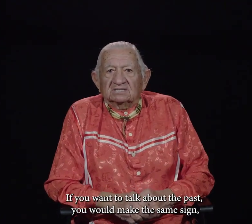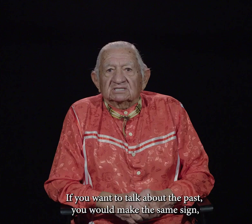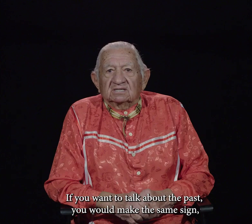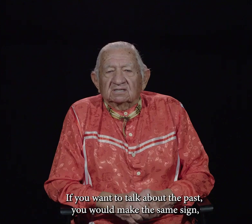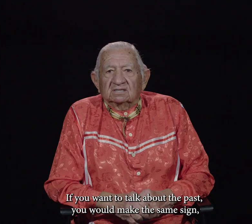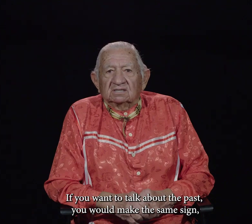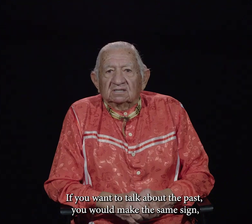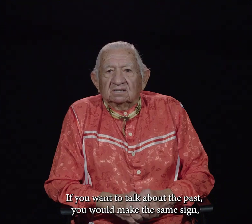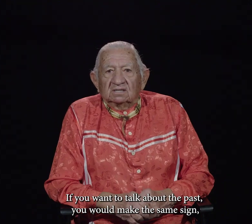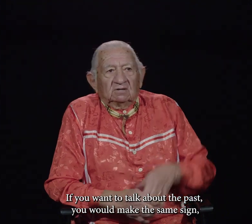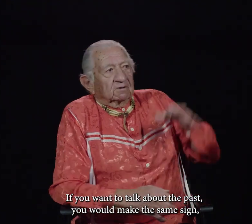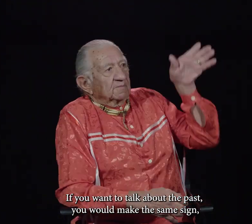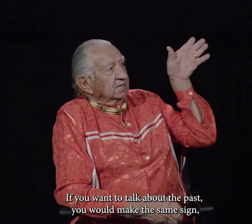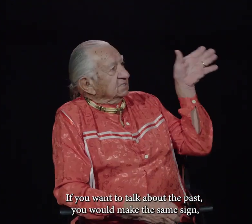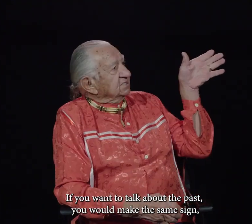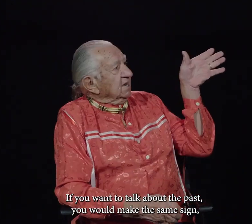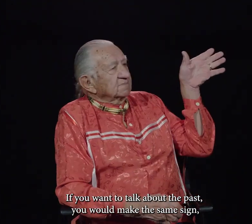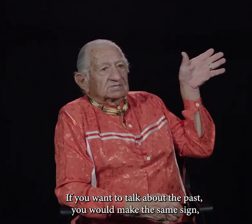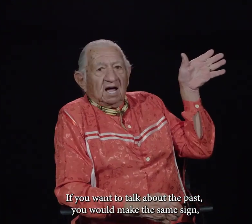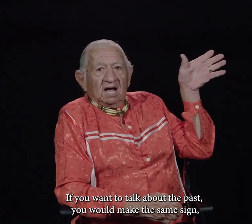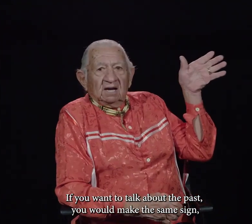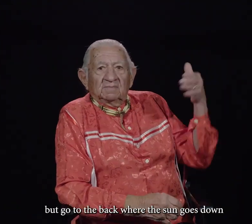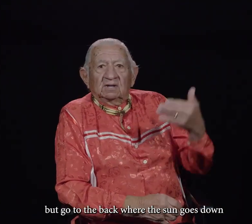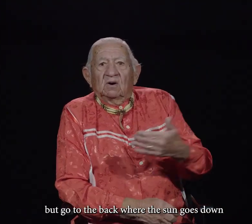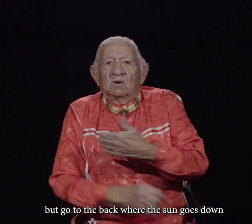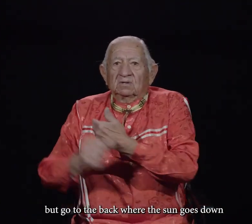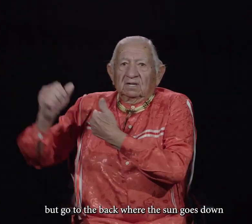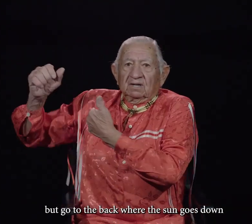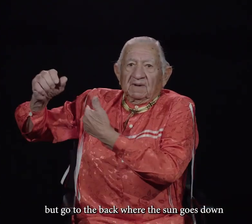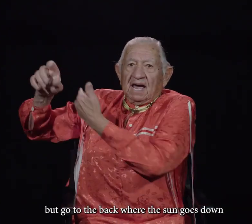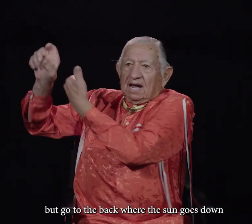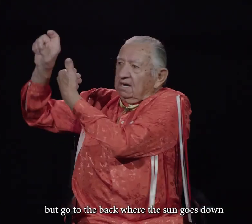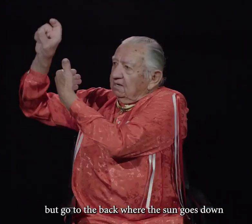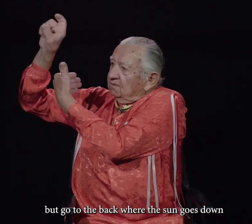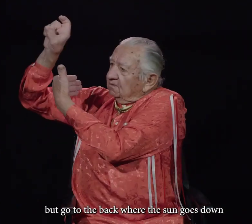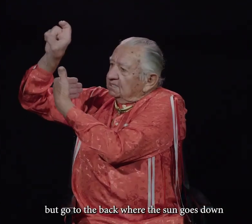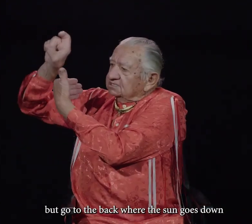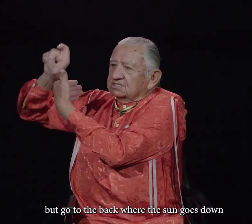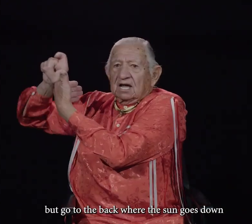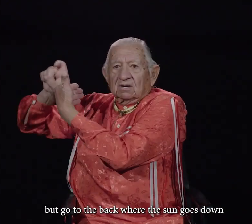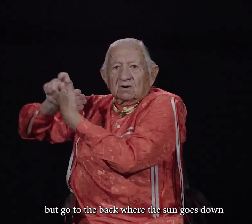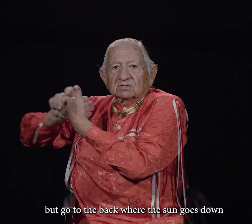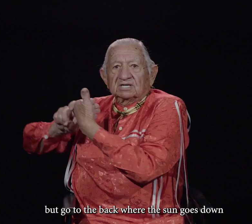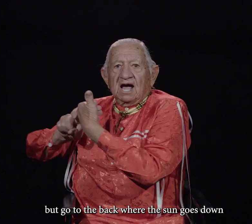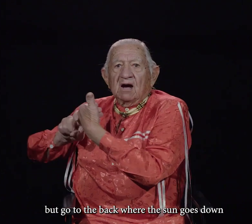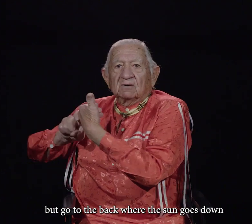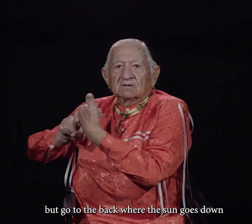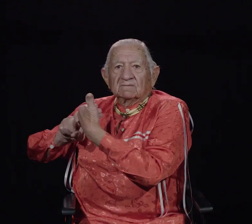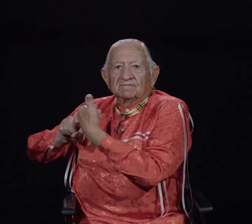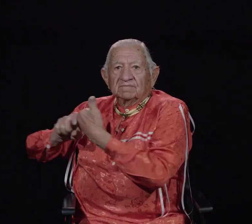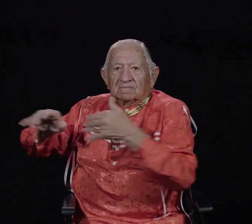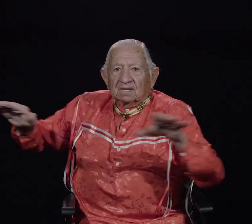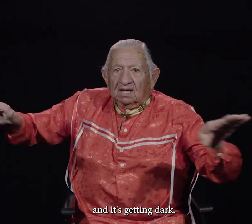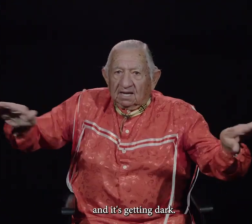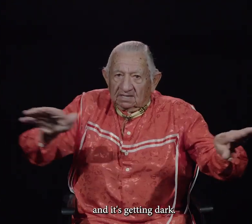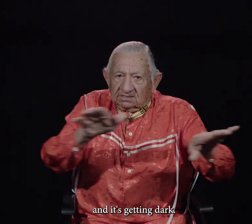past, you would make the same sign, but go to the back where the sun goes down and it's